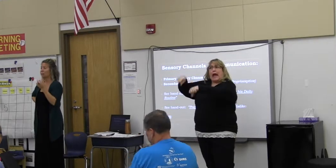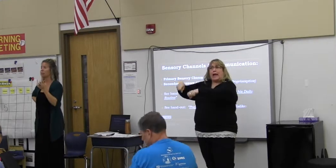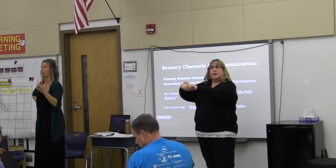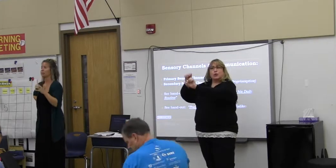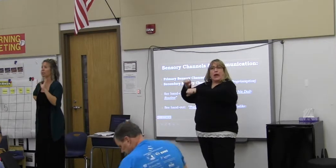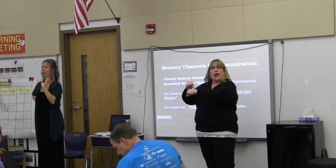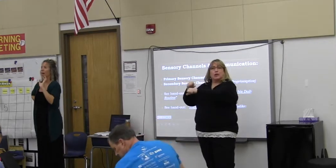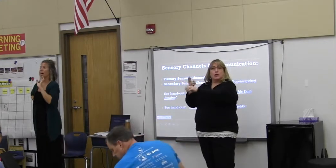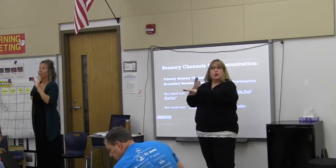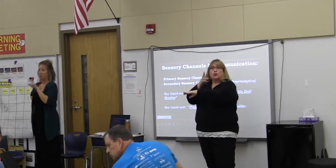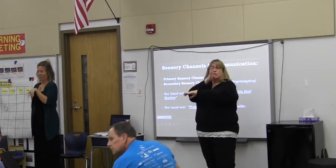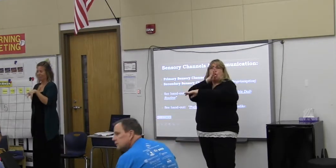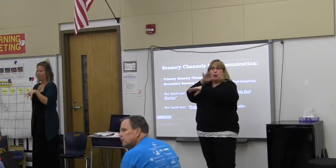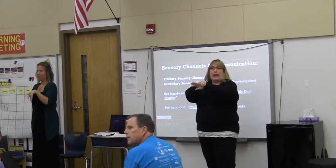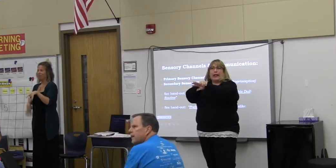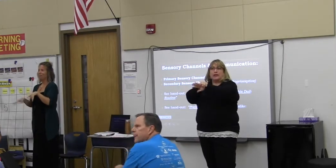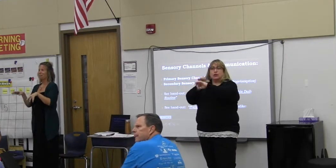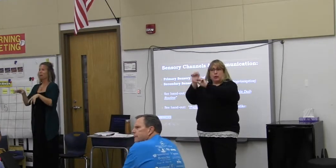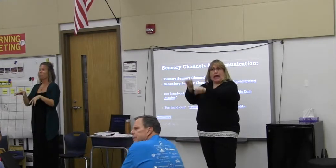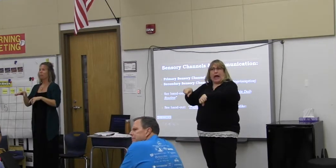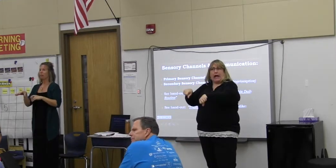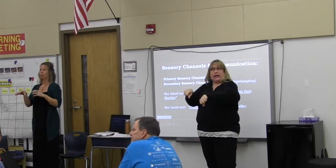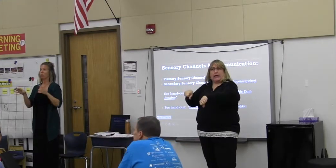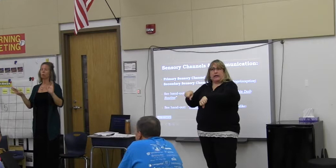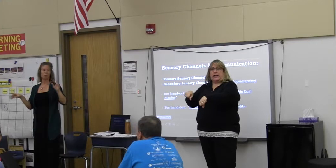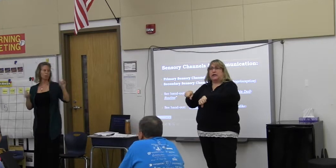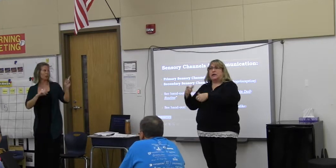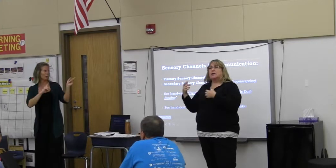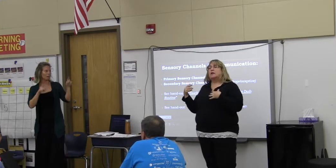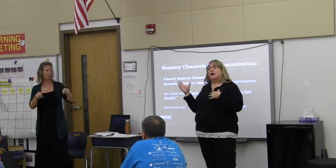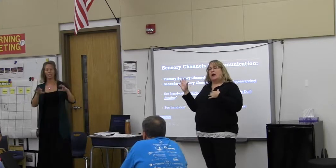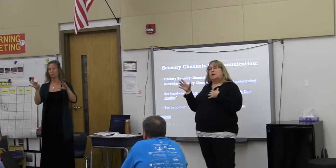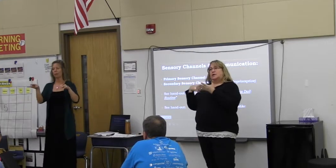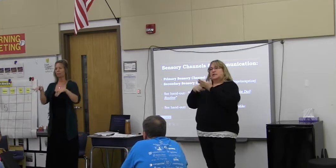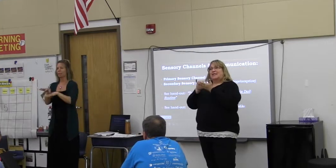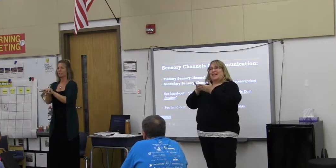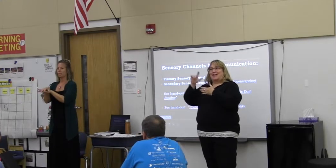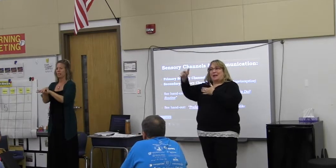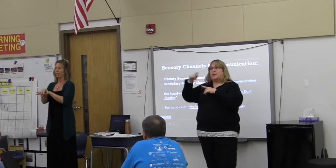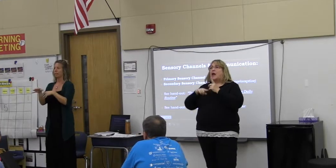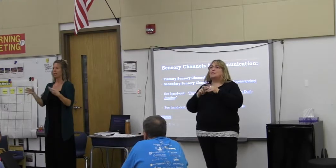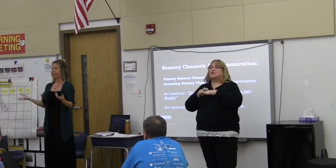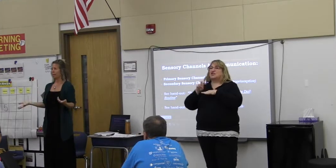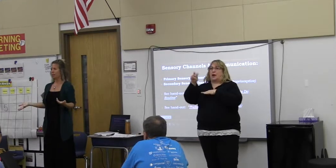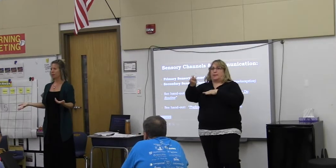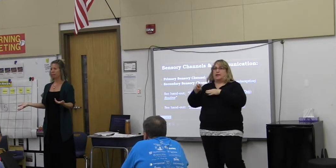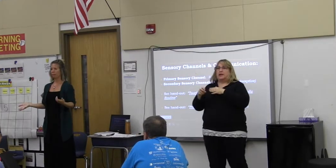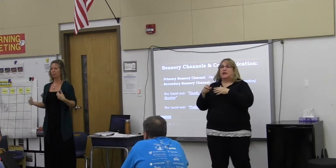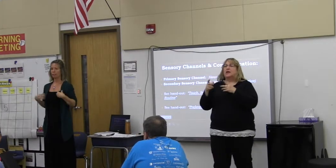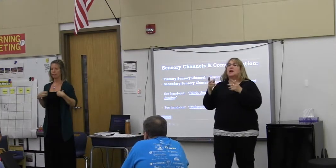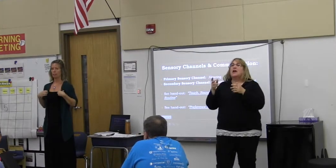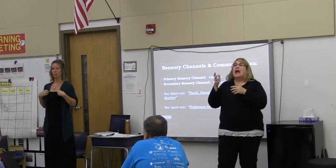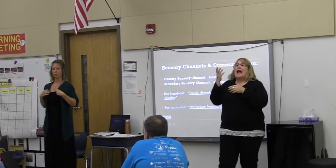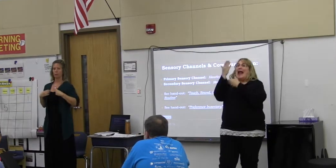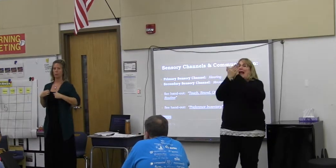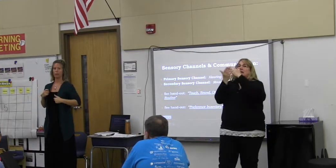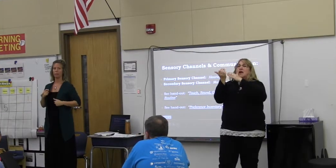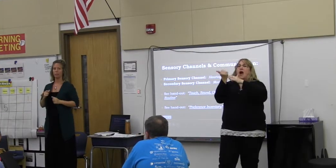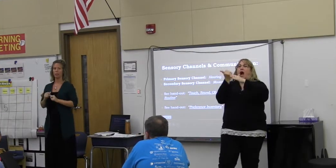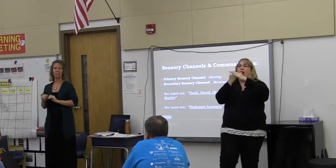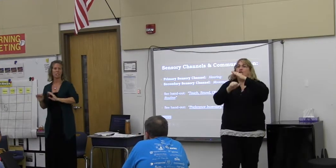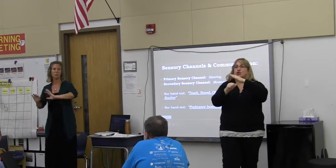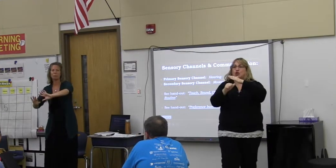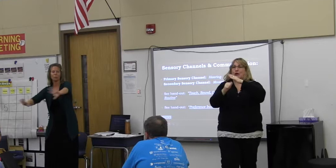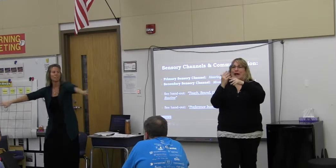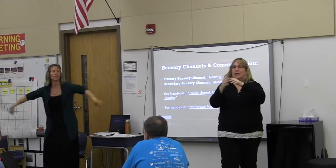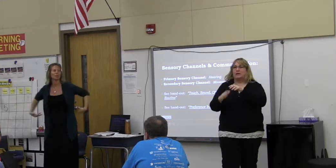think that's perfect. You can. And what I want, we'll talk about this later, but I'm just going to jump ahead. Hand underhand is a big thing that we talk about.